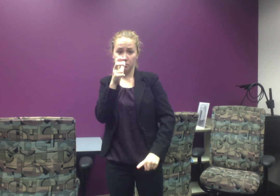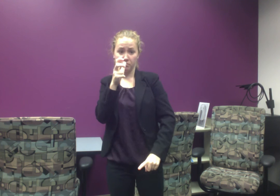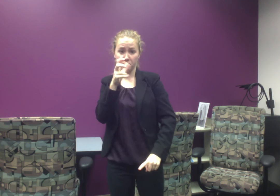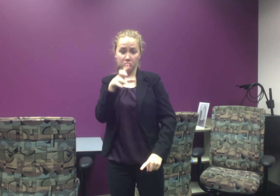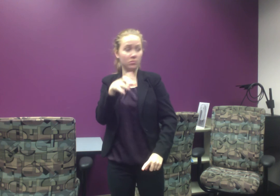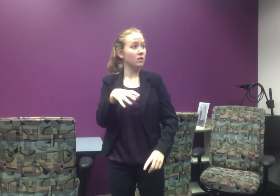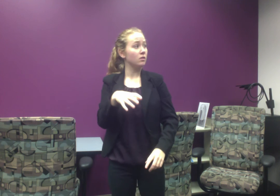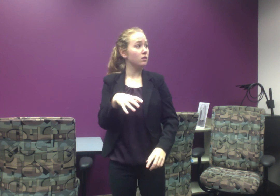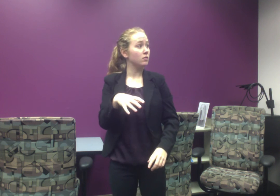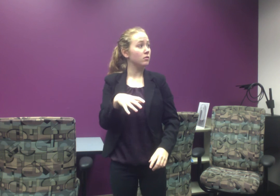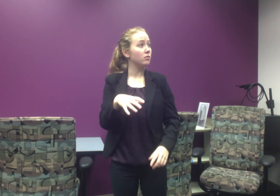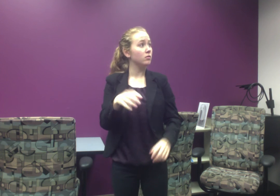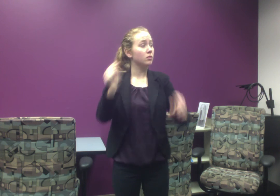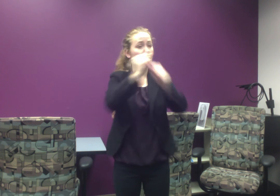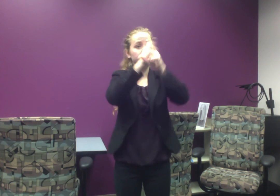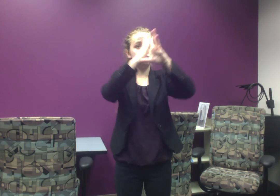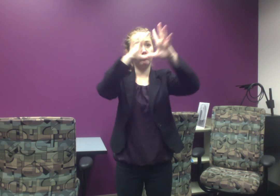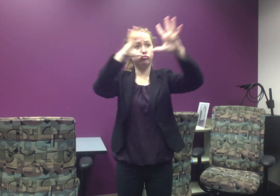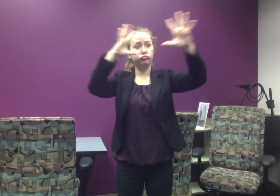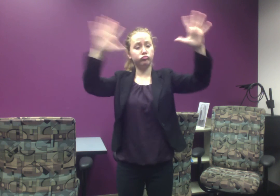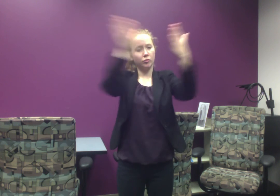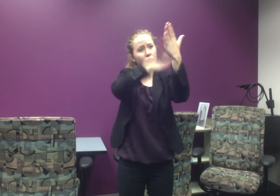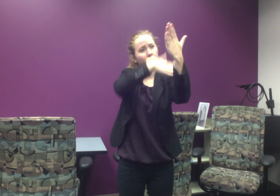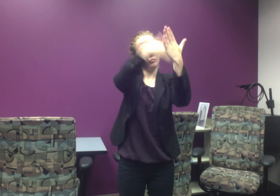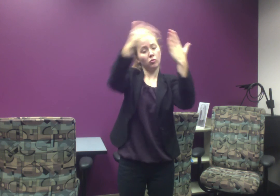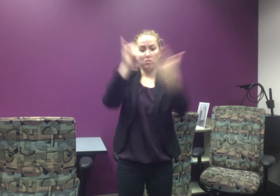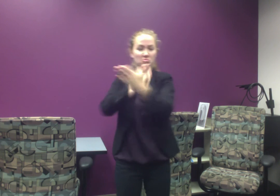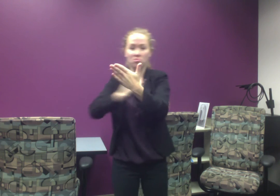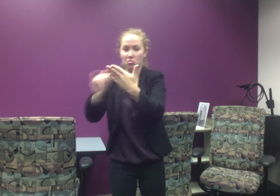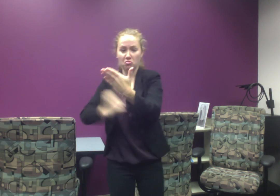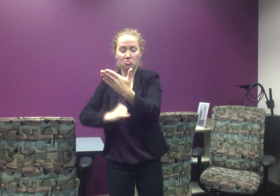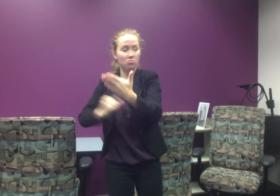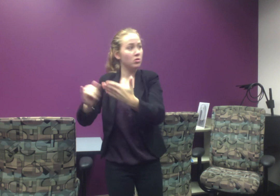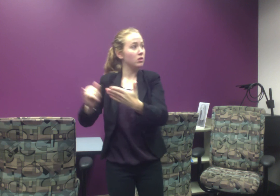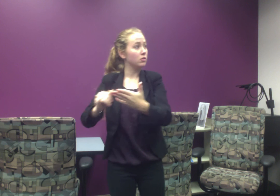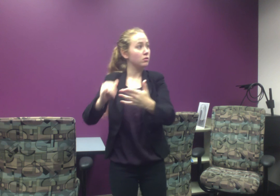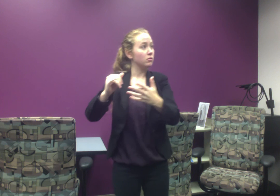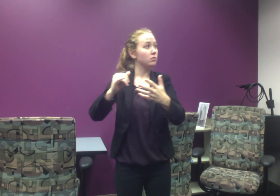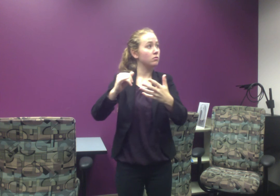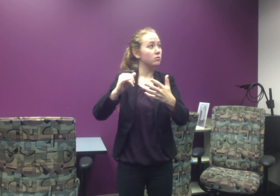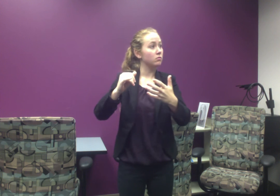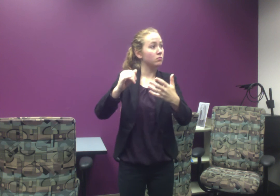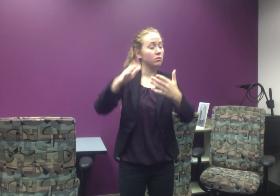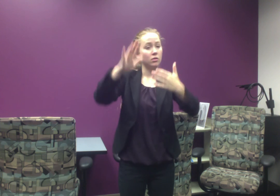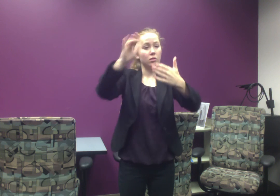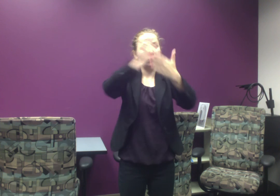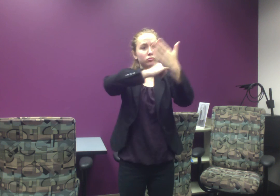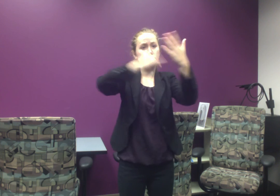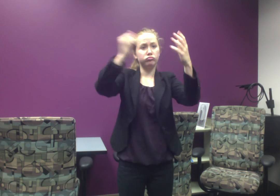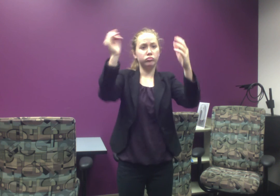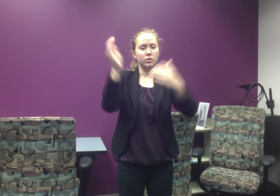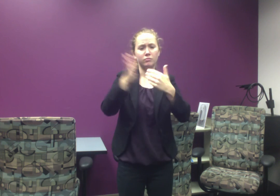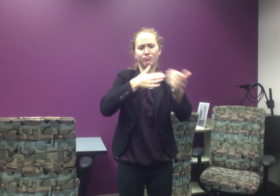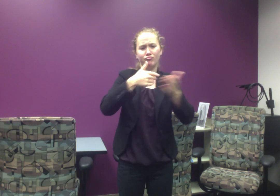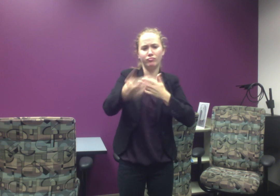You're going to paint it so big, or you're going to draw it so big that the petals might go off the paper. You're not going to worry about painting a stem. You're not going to worry about